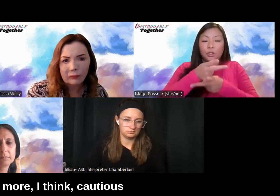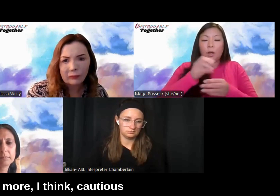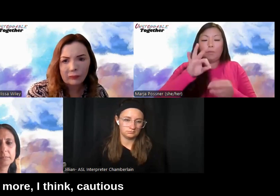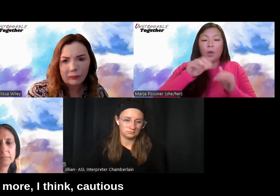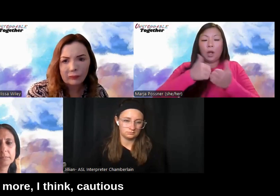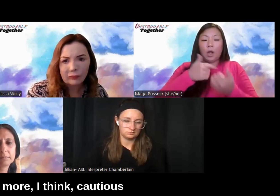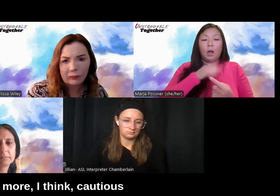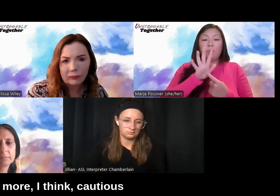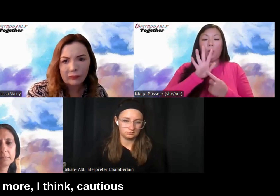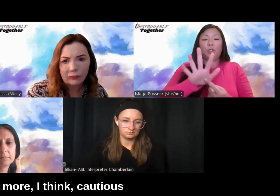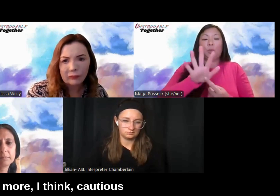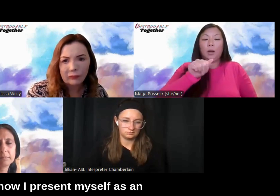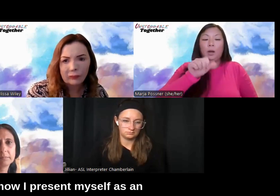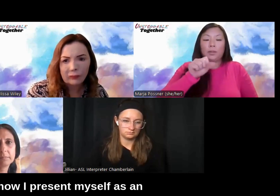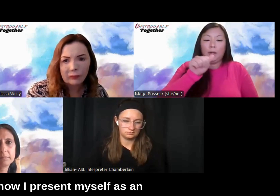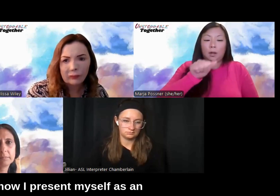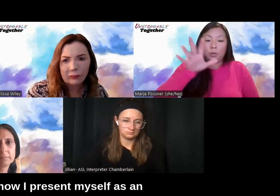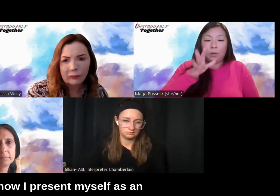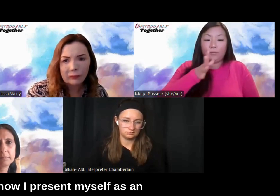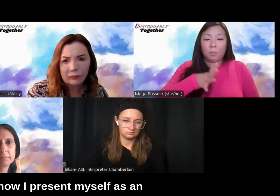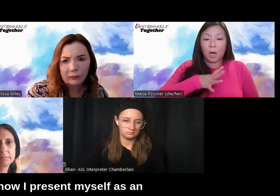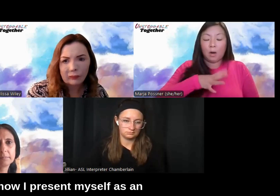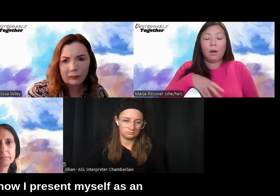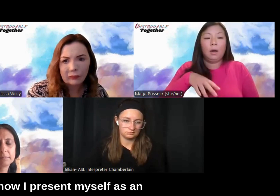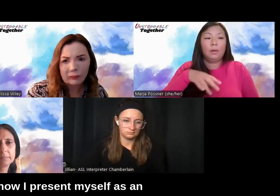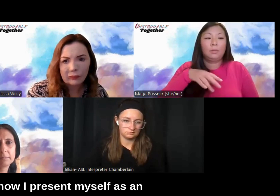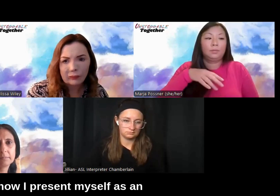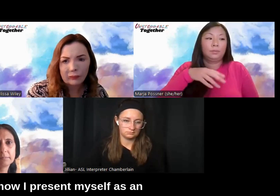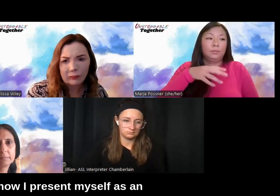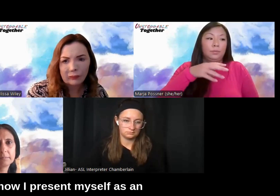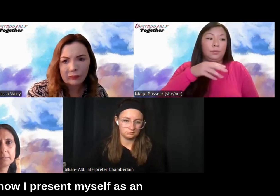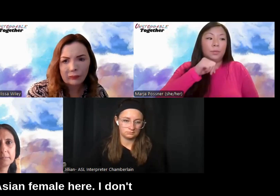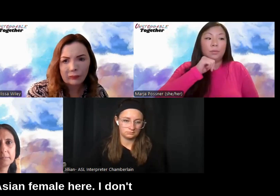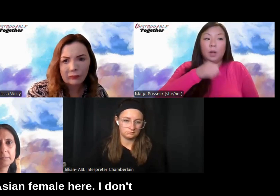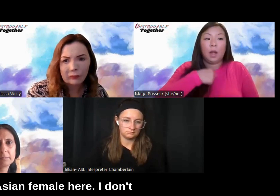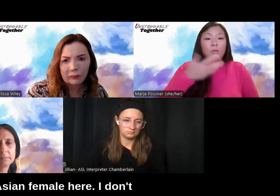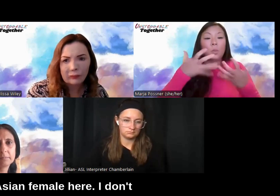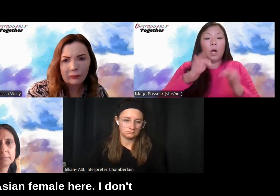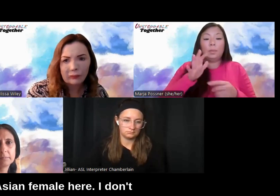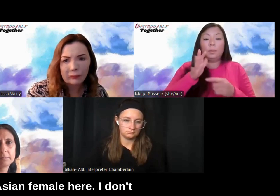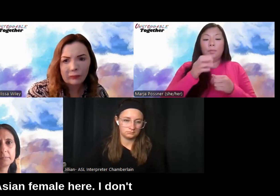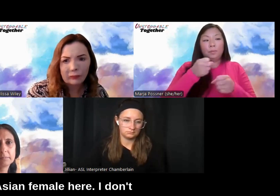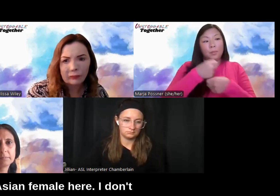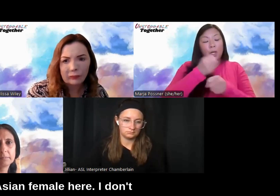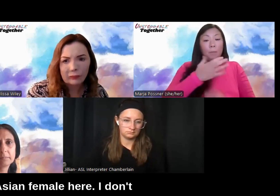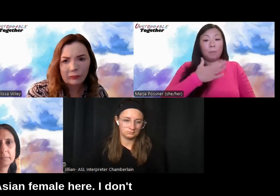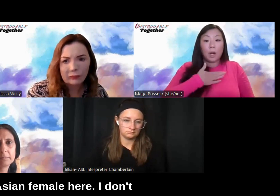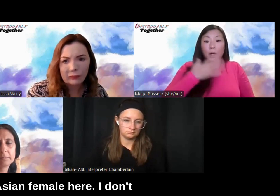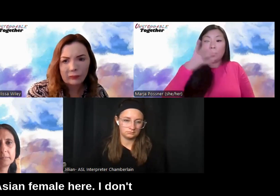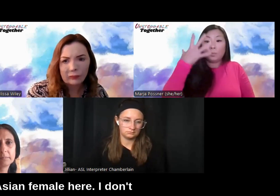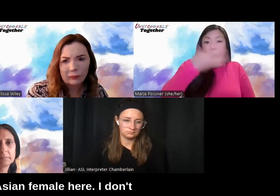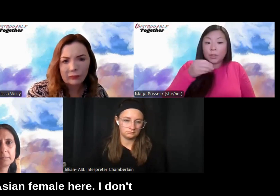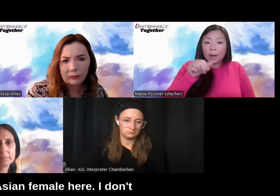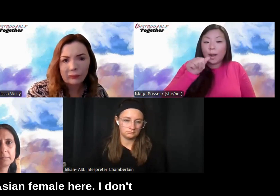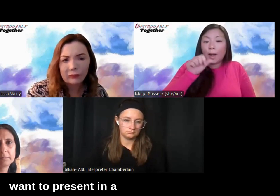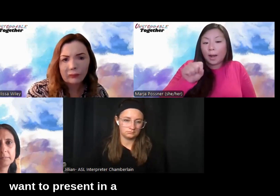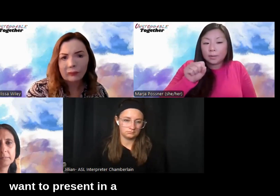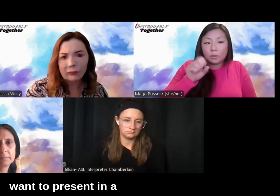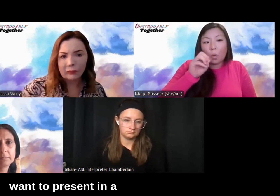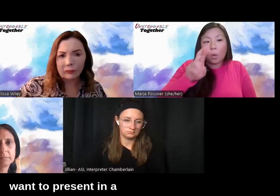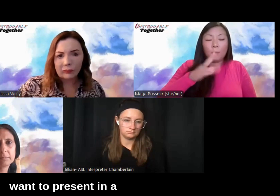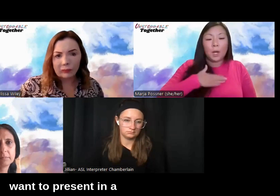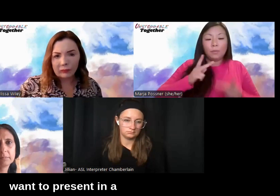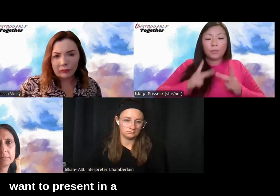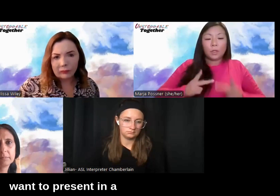more, I think, cautious of how I present myself as an Asian female here. I don't